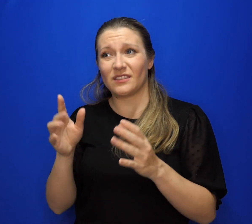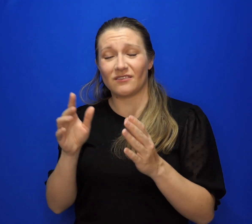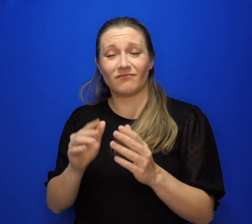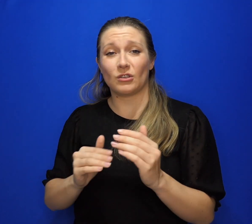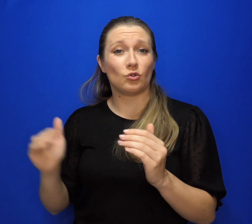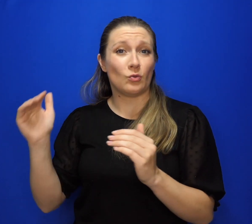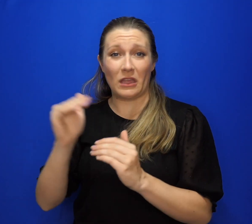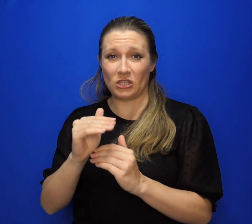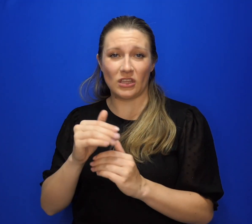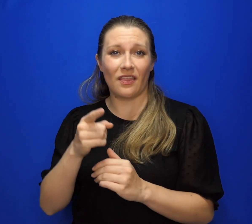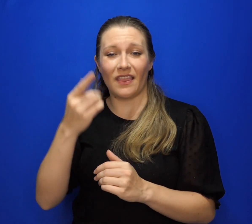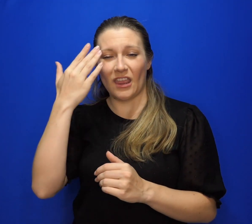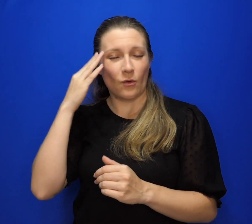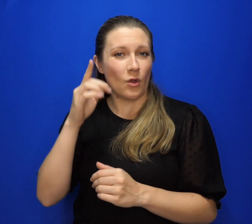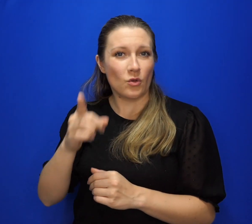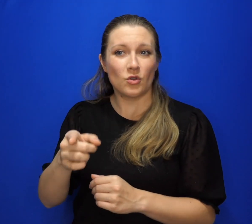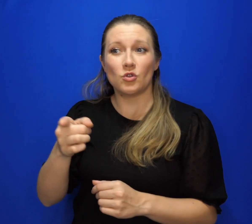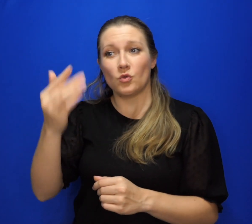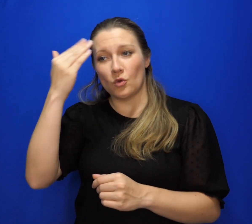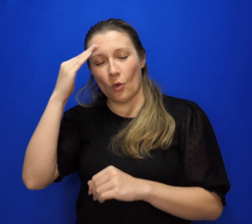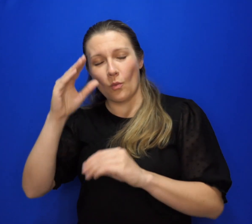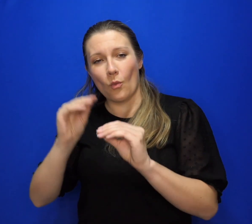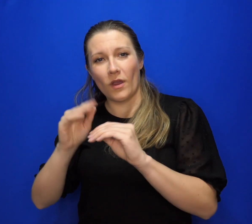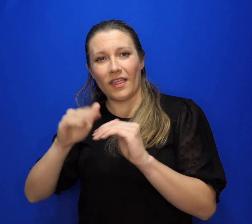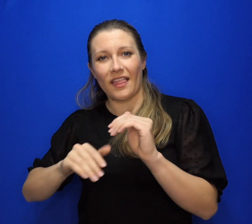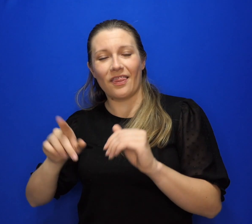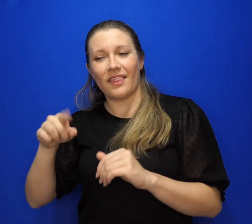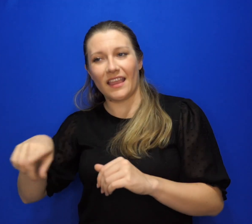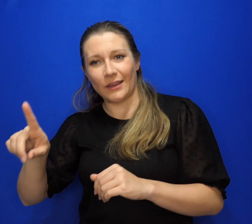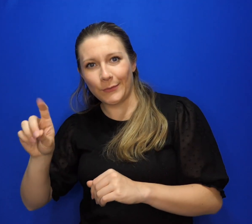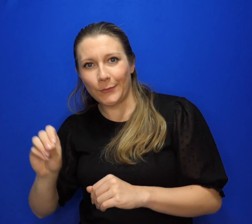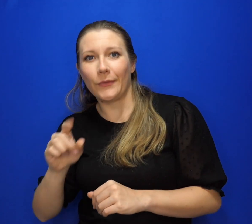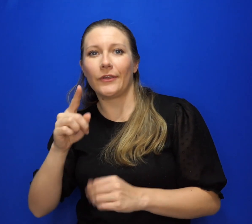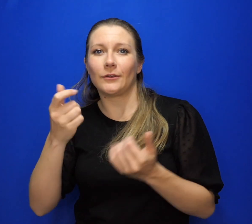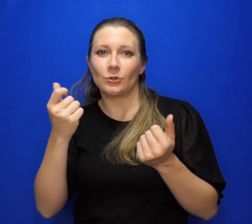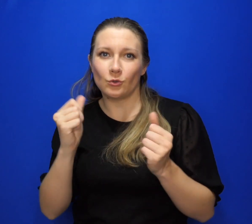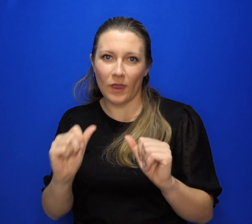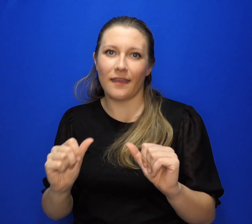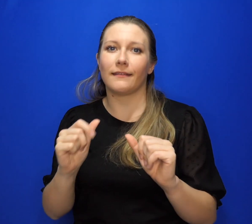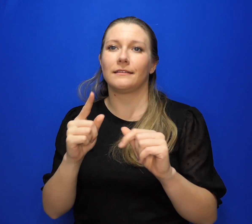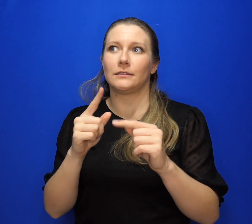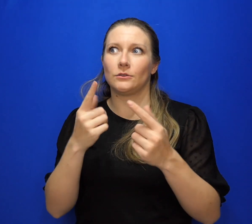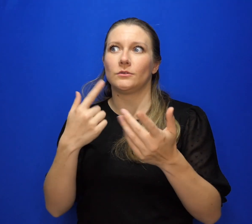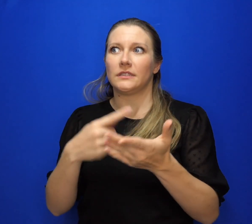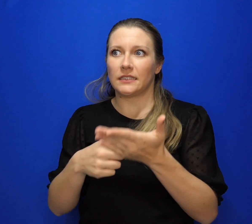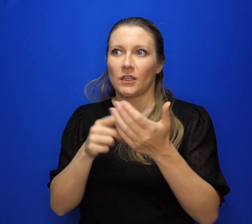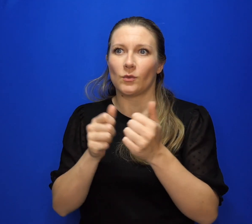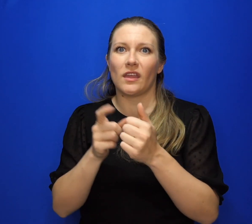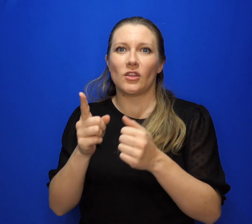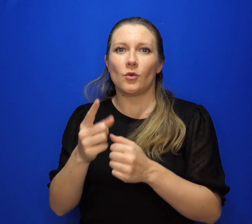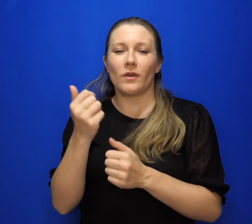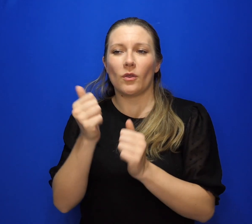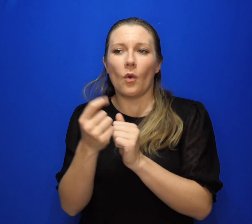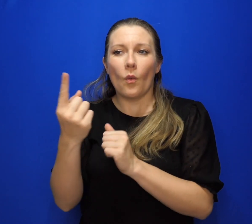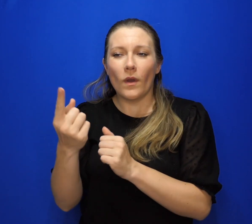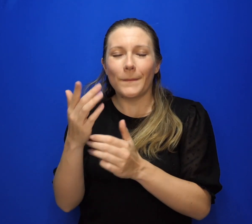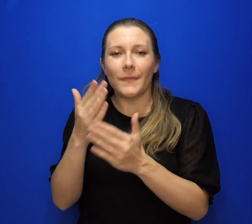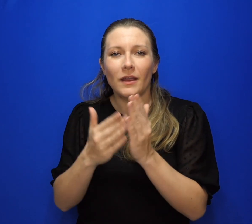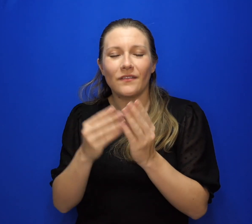do. They're trying to go off of a static piece of information that you bring to them. They might not even be that good at it. You're bad at articulating